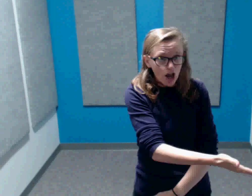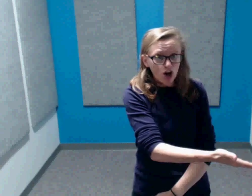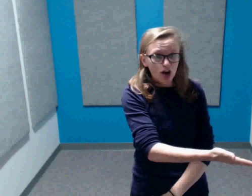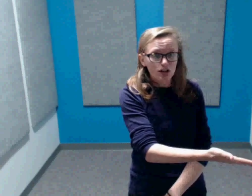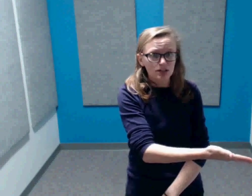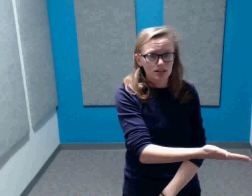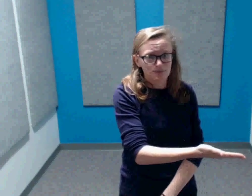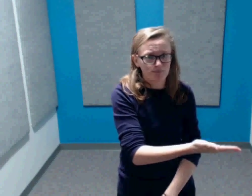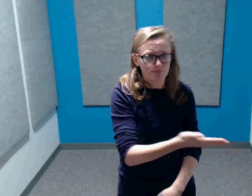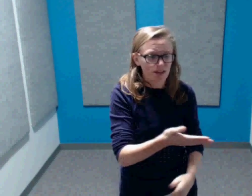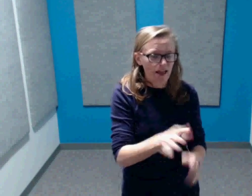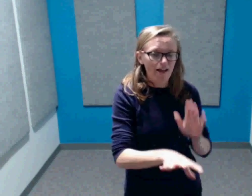I found several